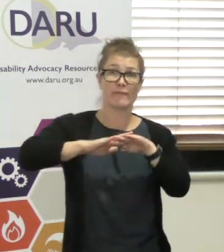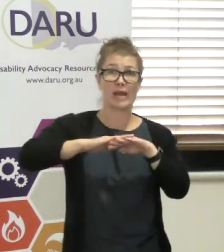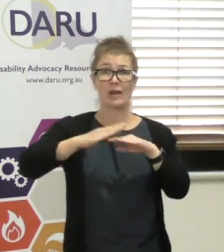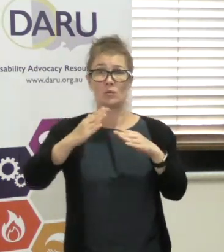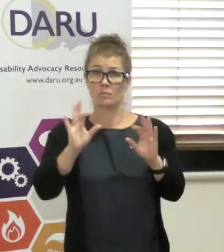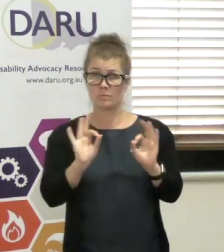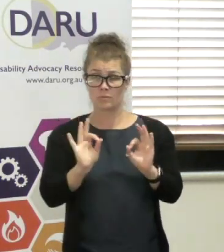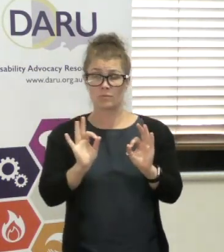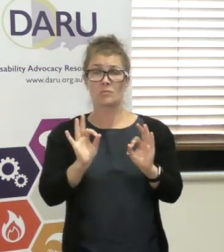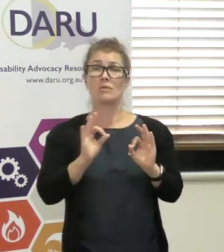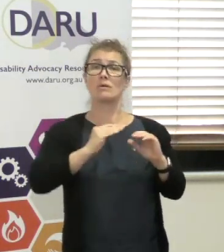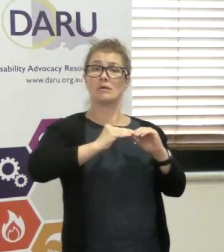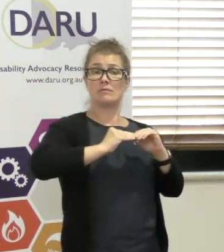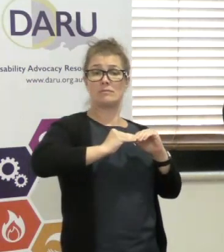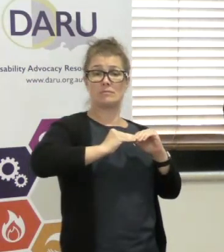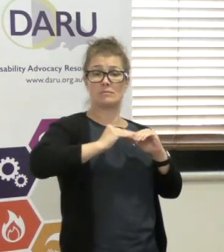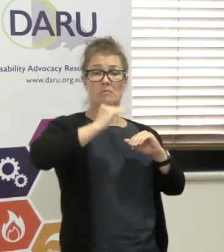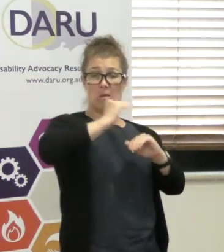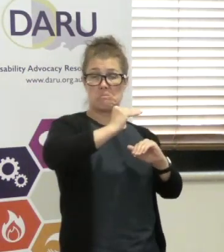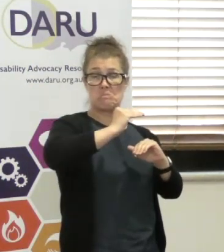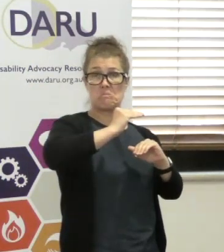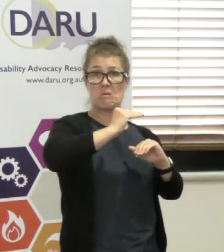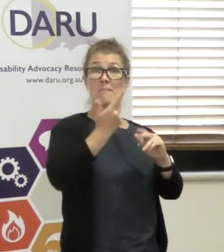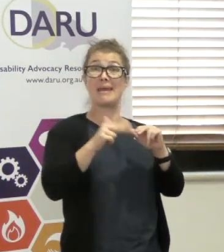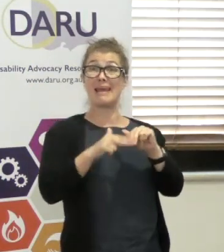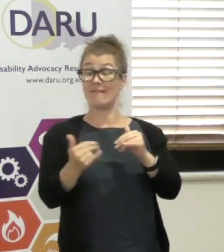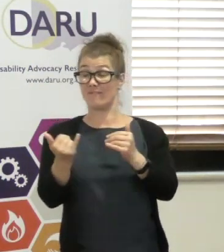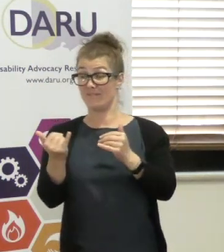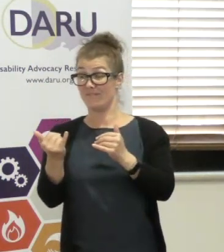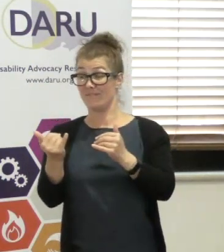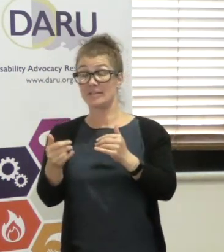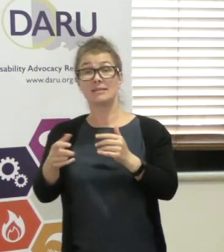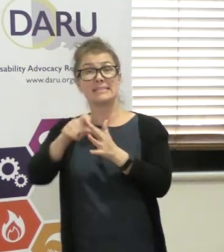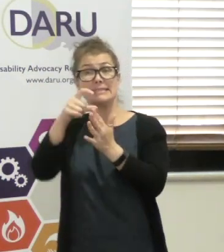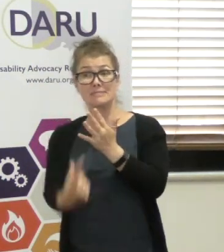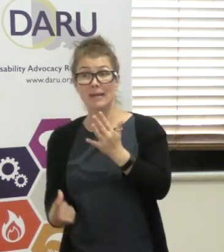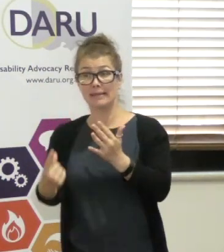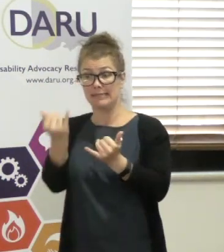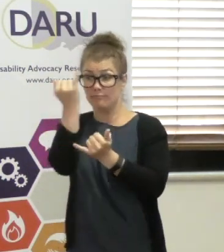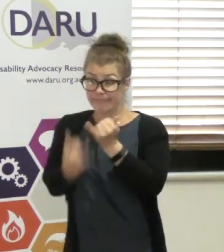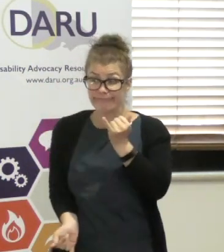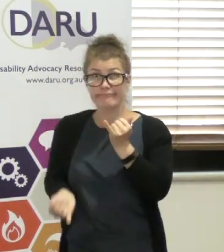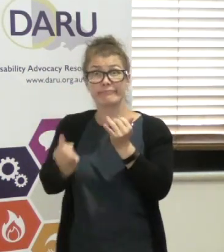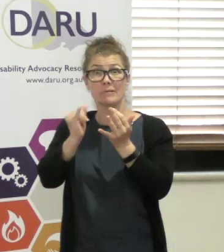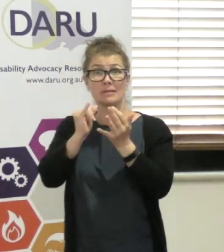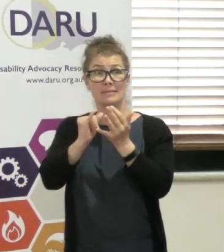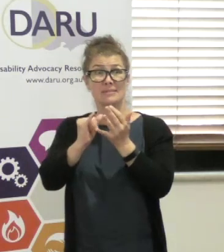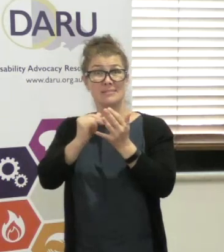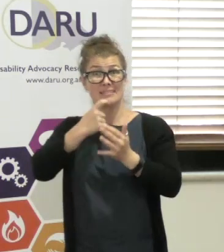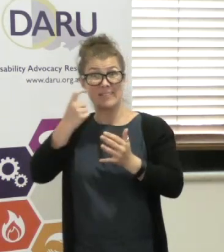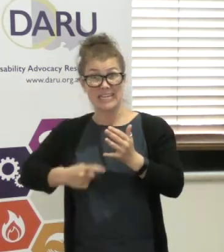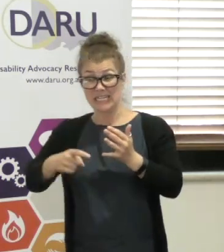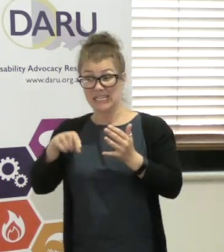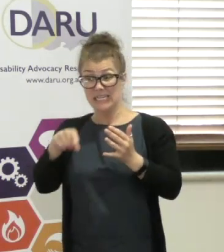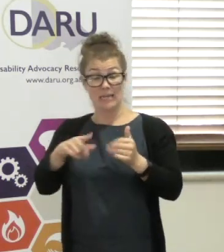up. If you add severity of disability again, so if you're an Aboriginal person with disability that